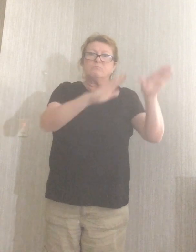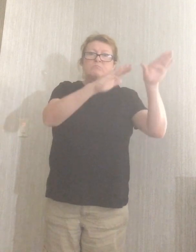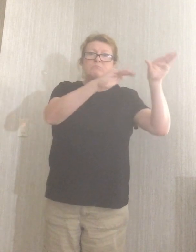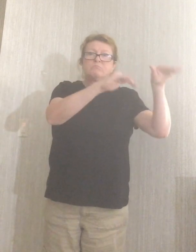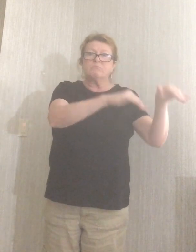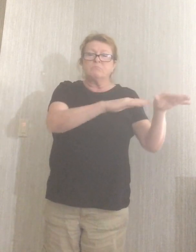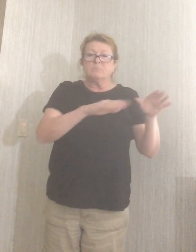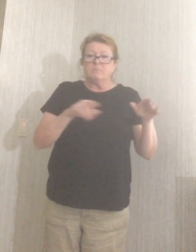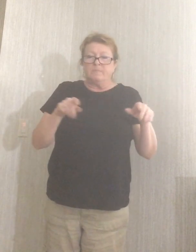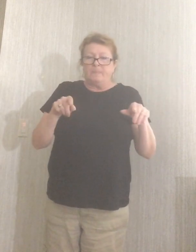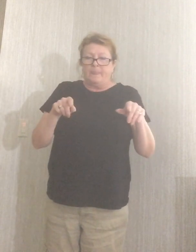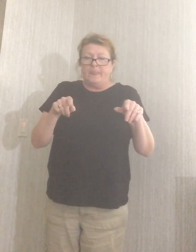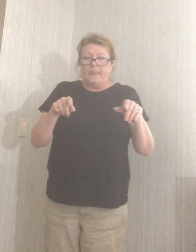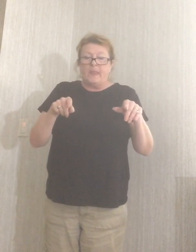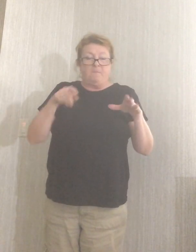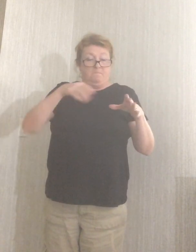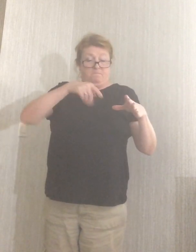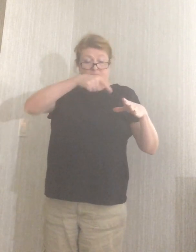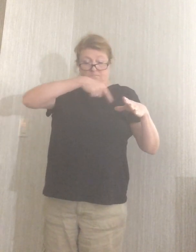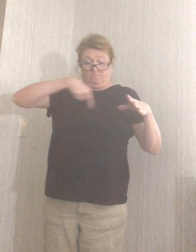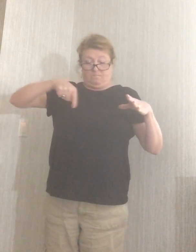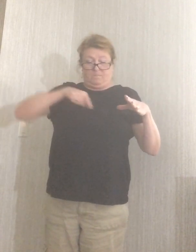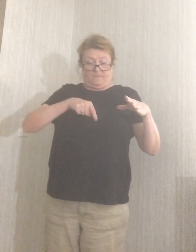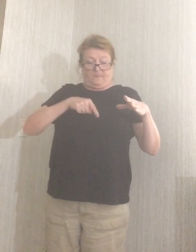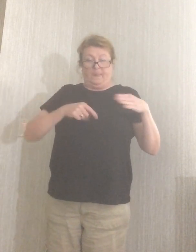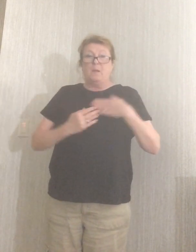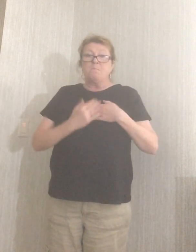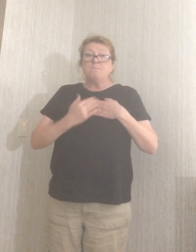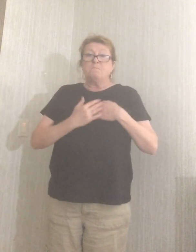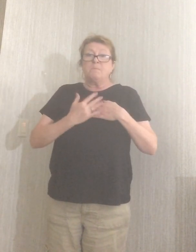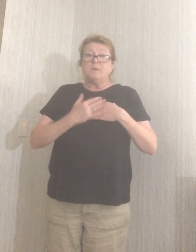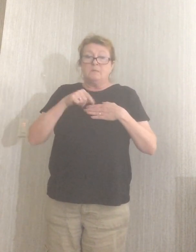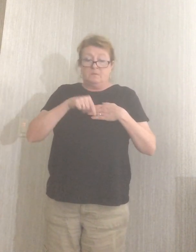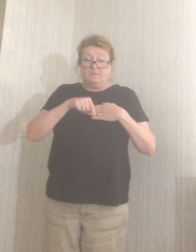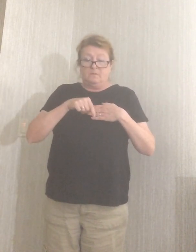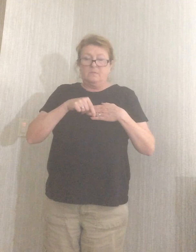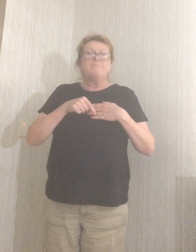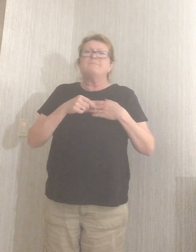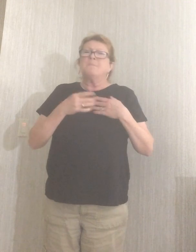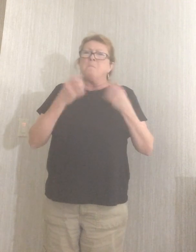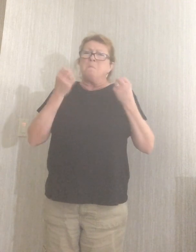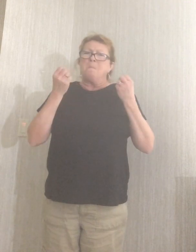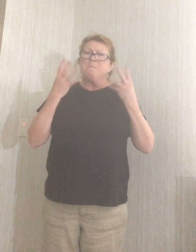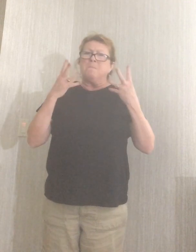The beach and the water are where most people spend most of their time.